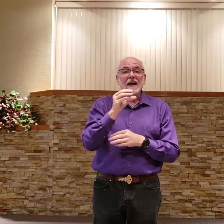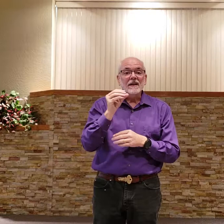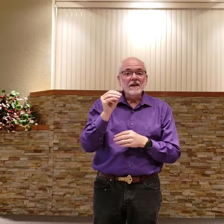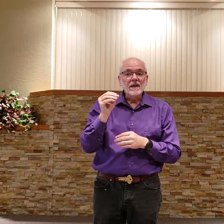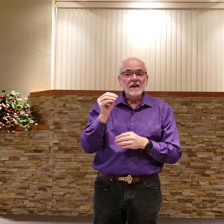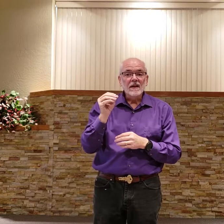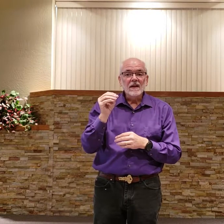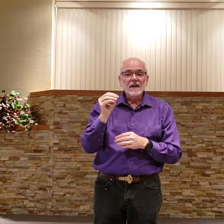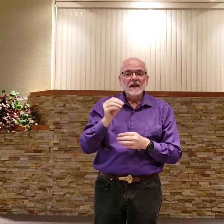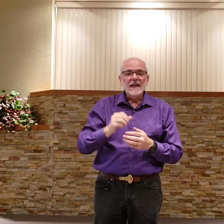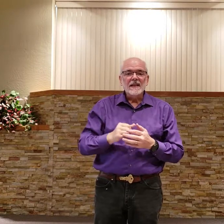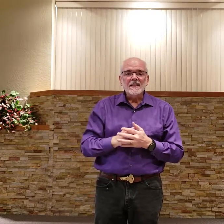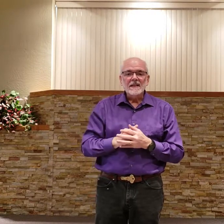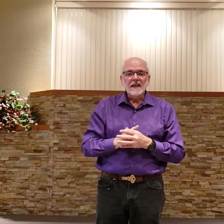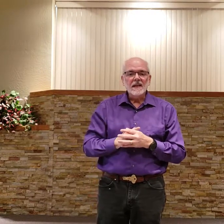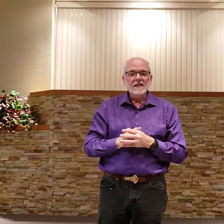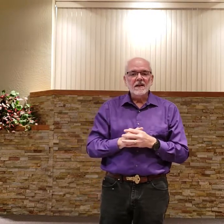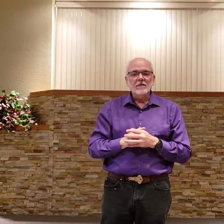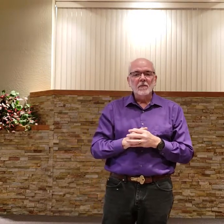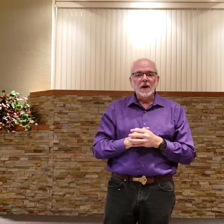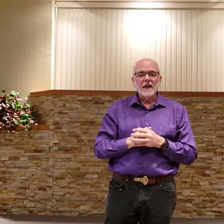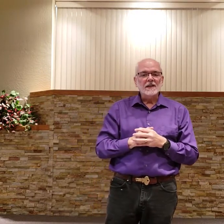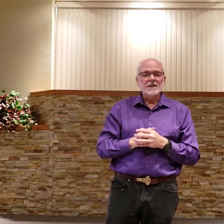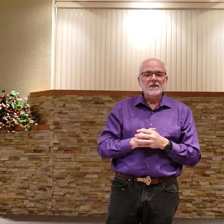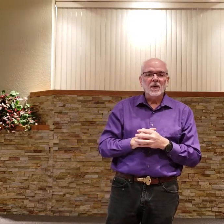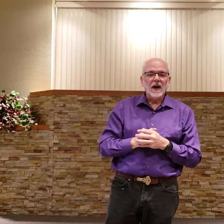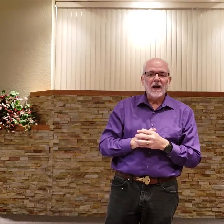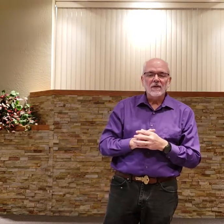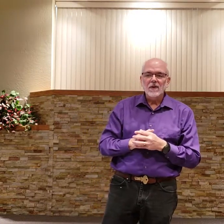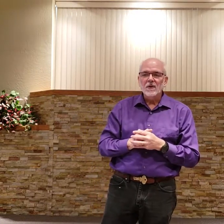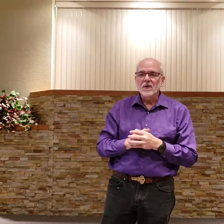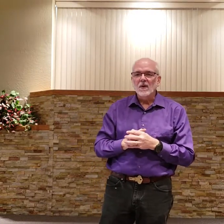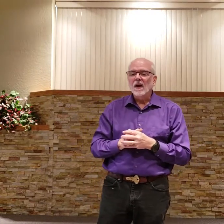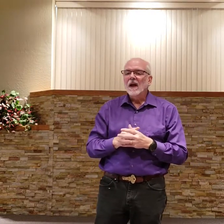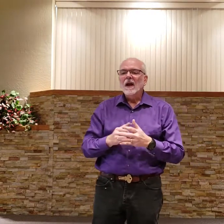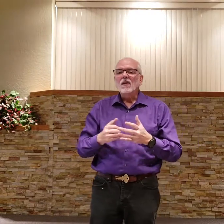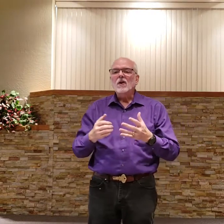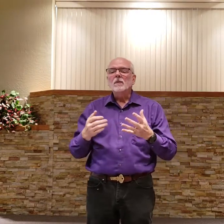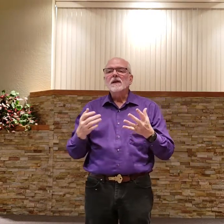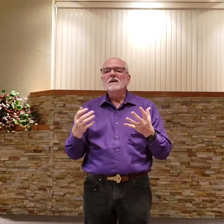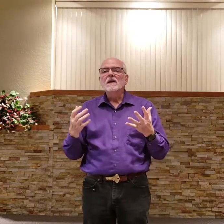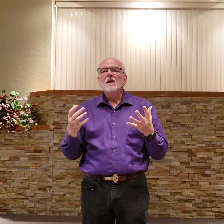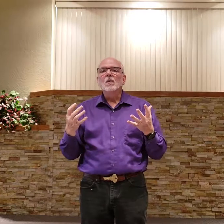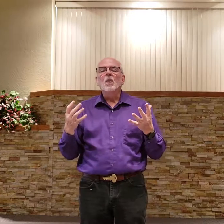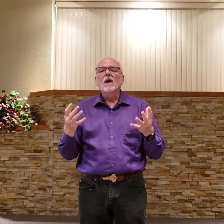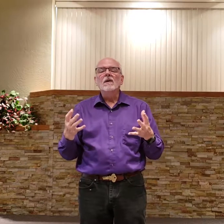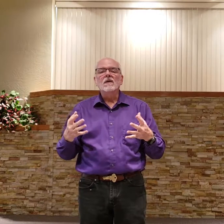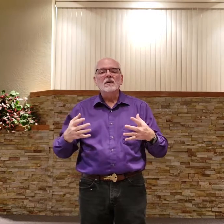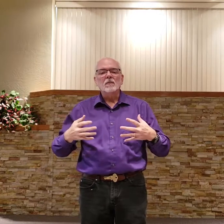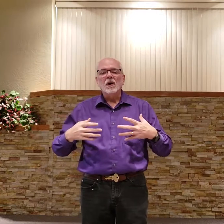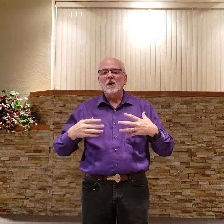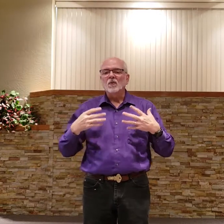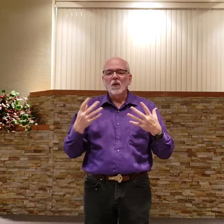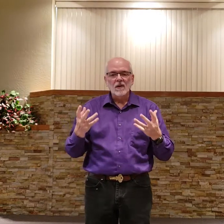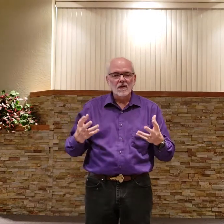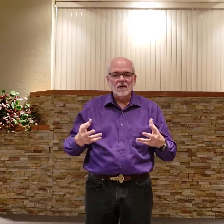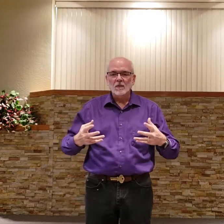And scenes of bliss forever new. They're going to be seeing wonders upon wonders